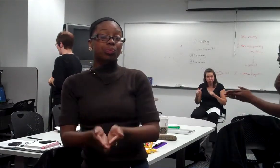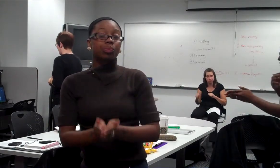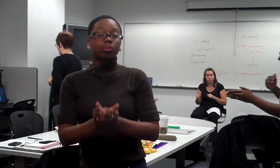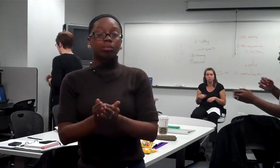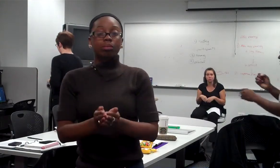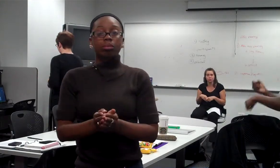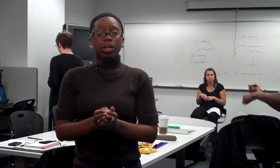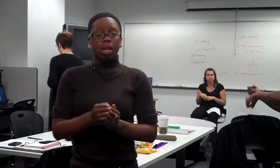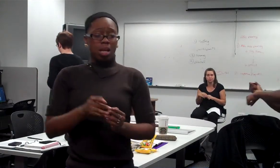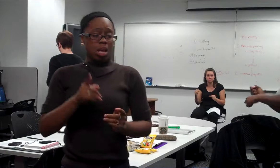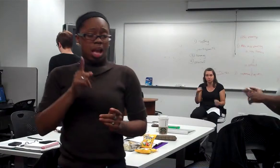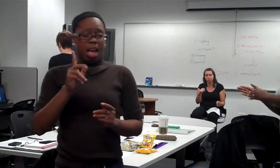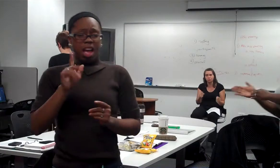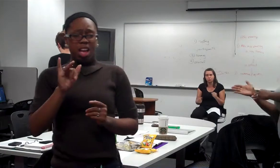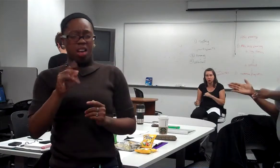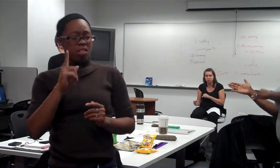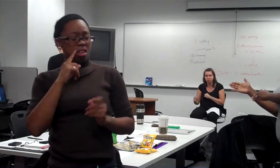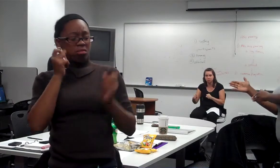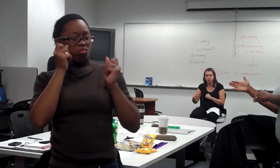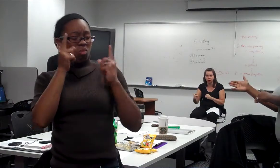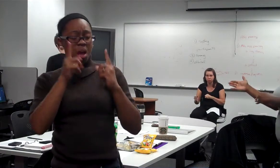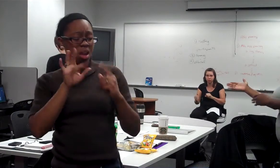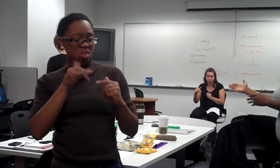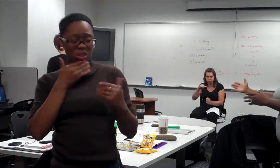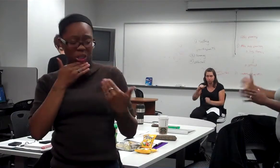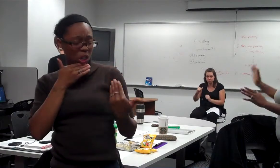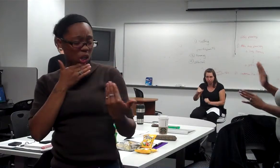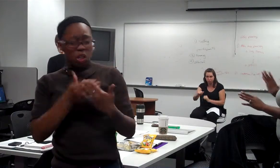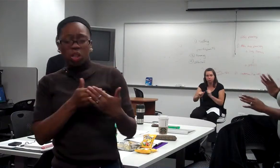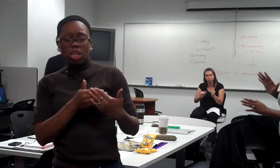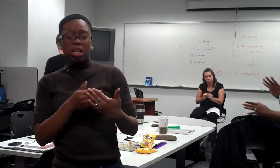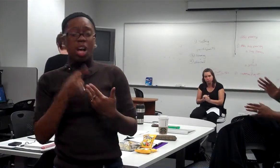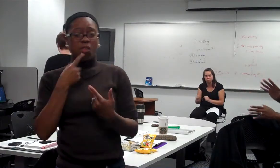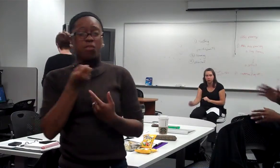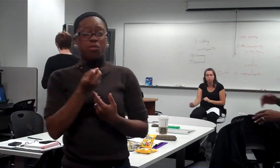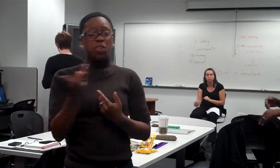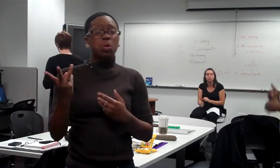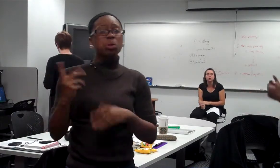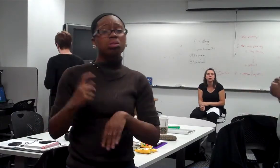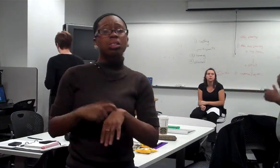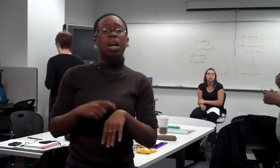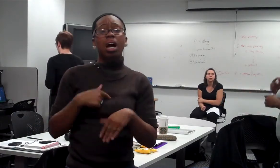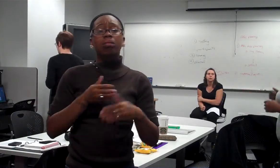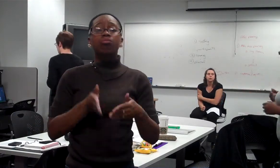nature enthusiast, because there were a few times that I really steered the boat in the right direction.